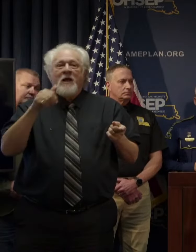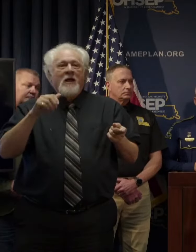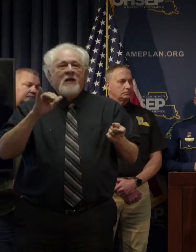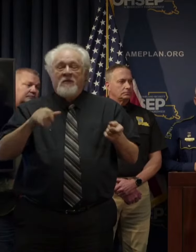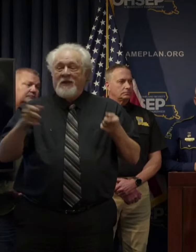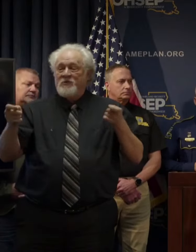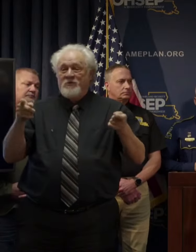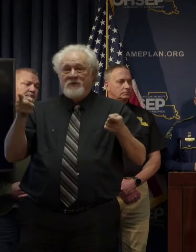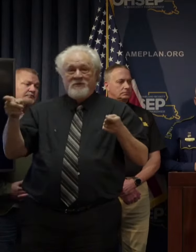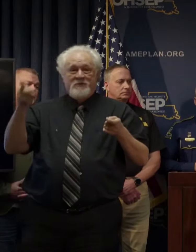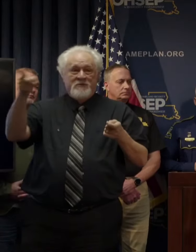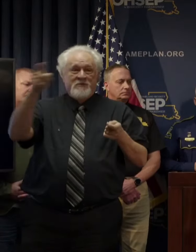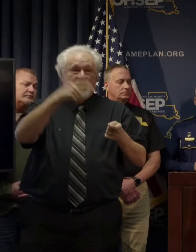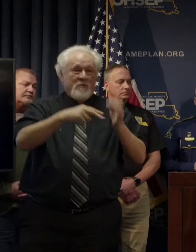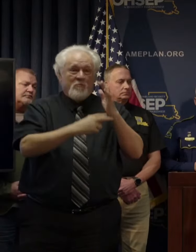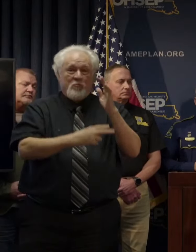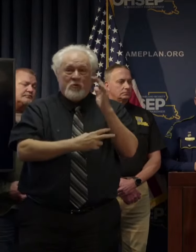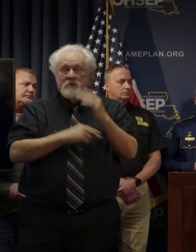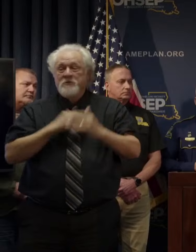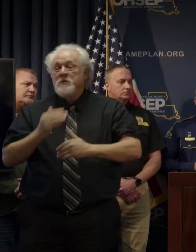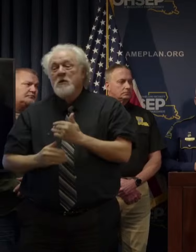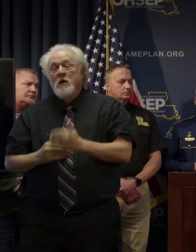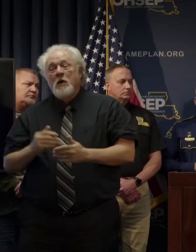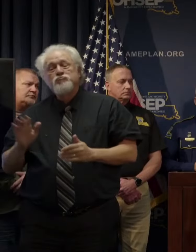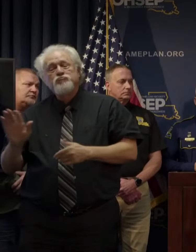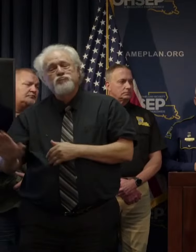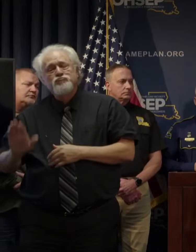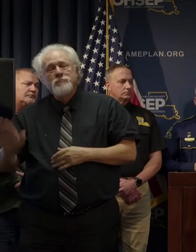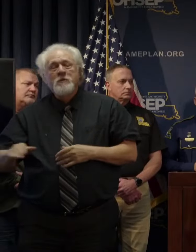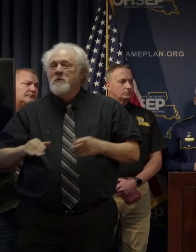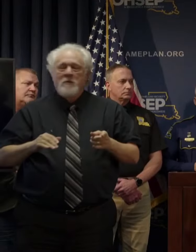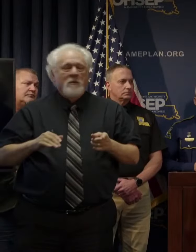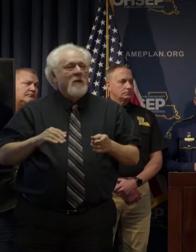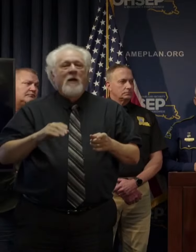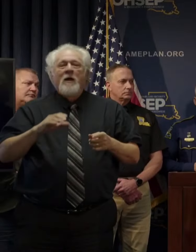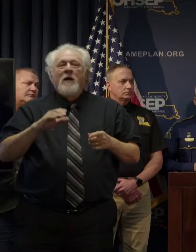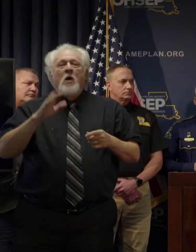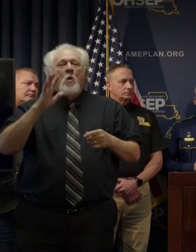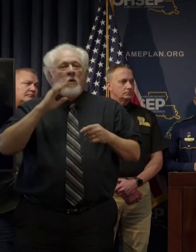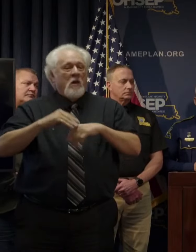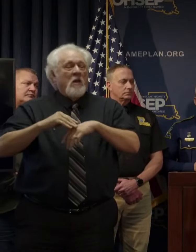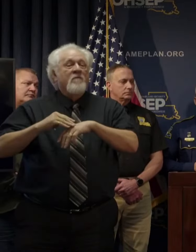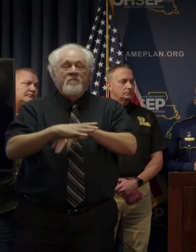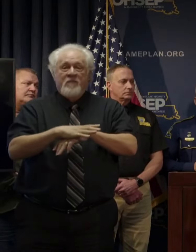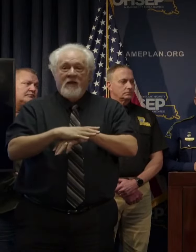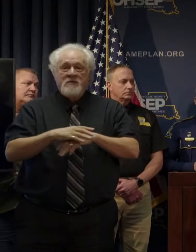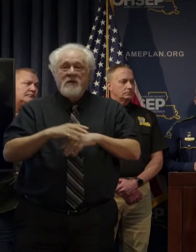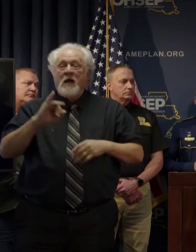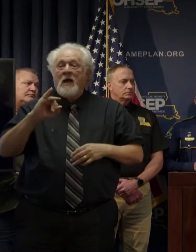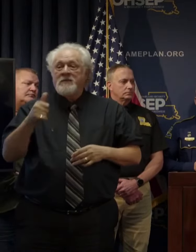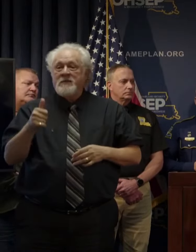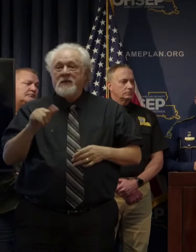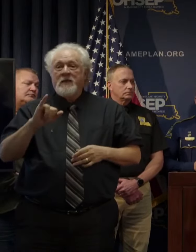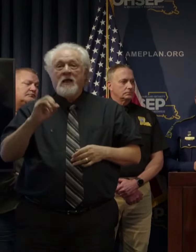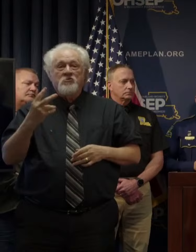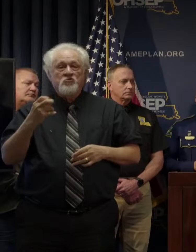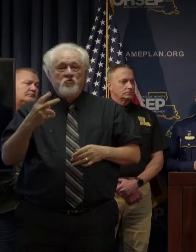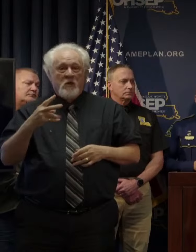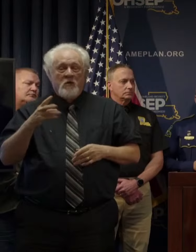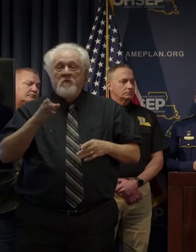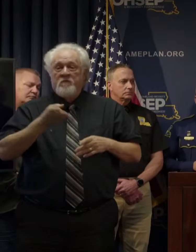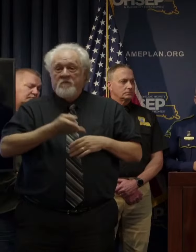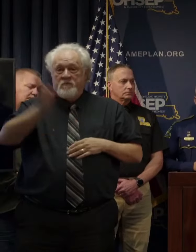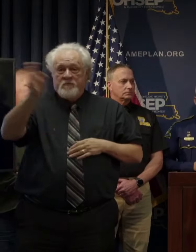those bridges kindly. This event, again, is going to primarily affect the I-10, I-12